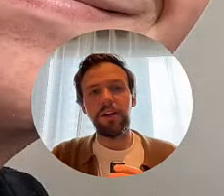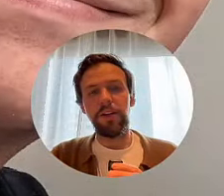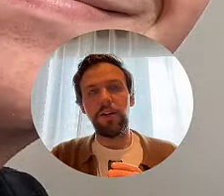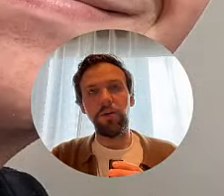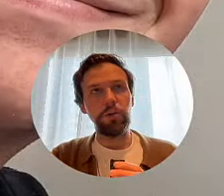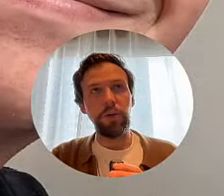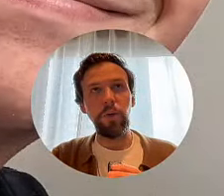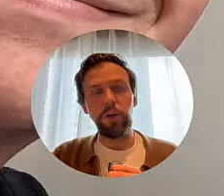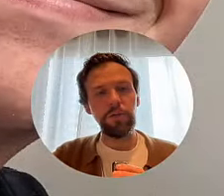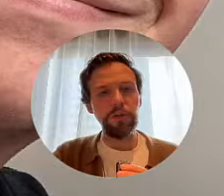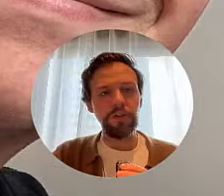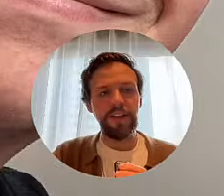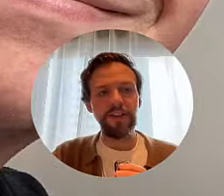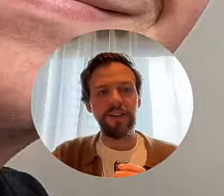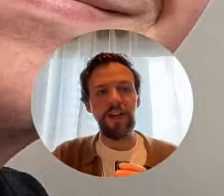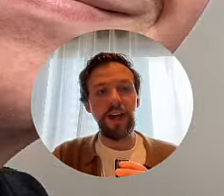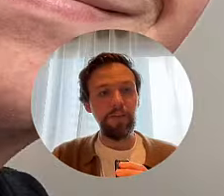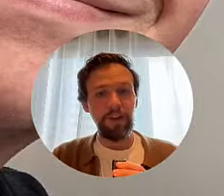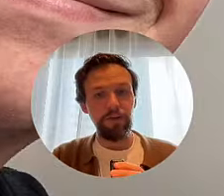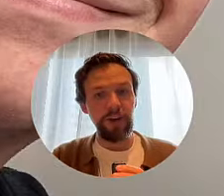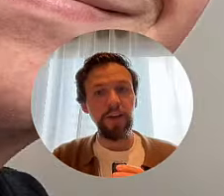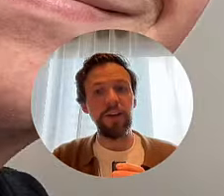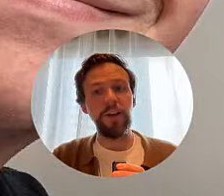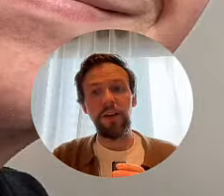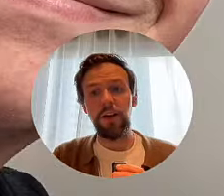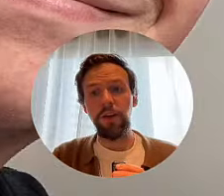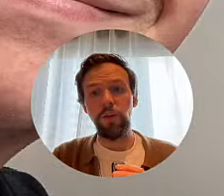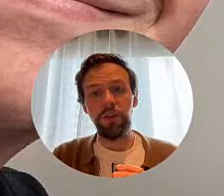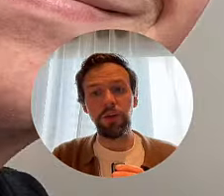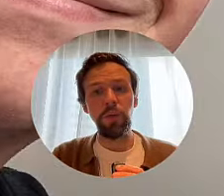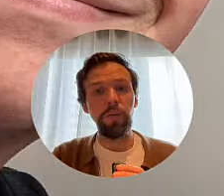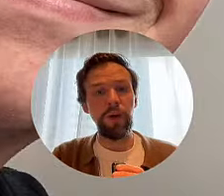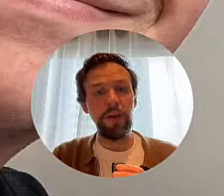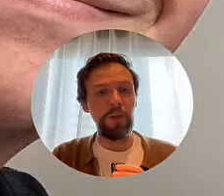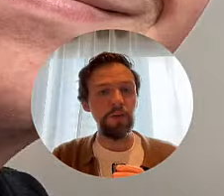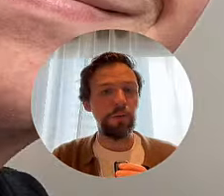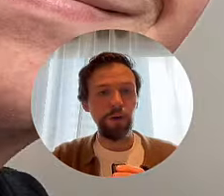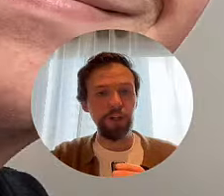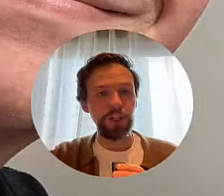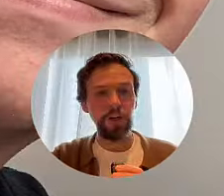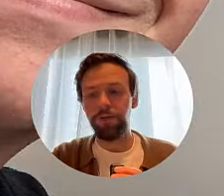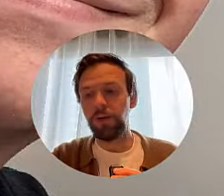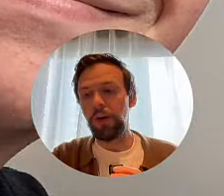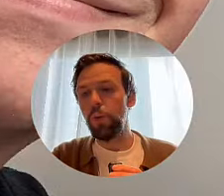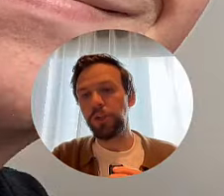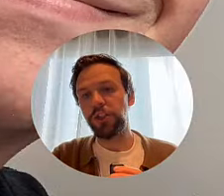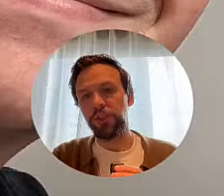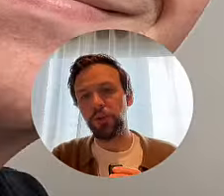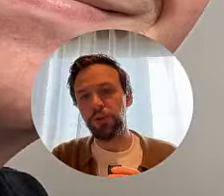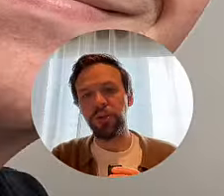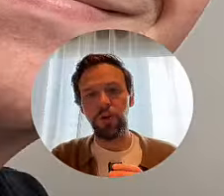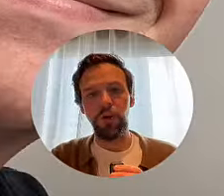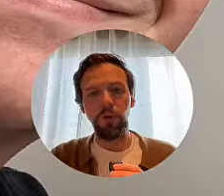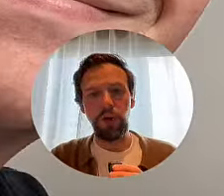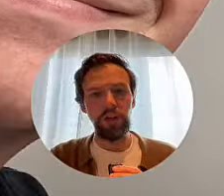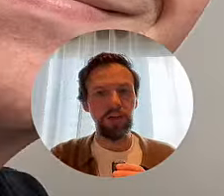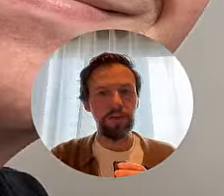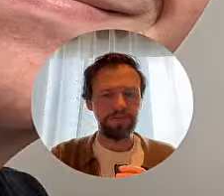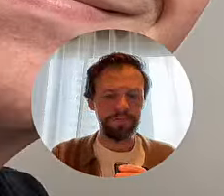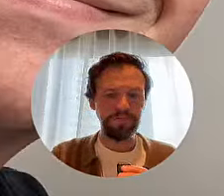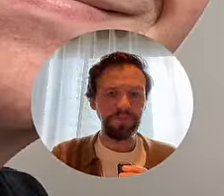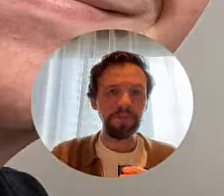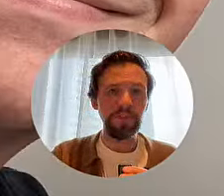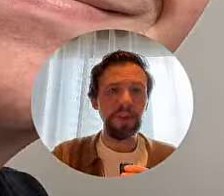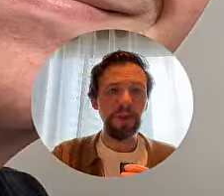And during one of those events, I met Frank, with whom I made Pocket Shelf, which you saw